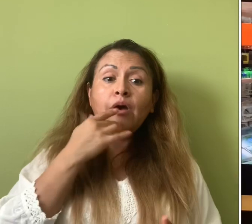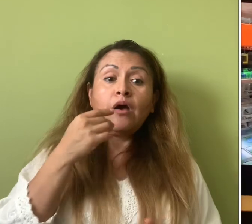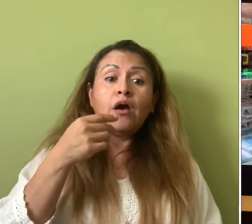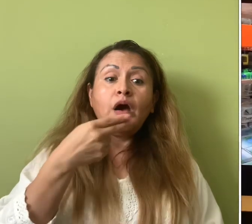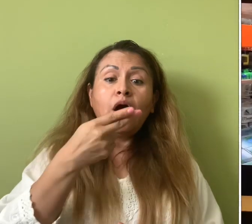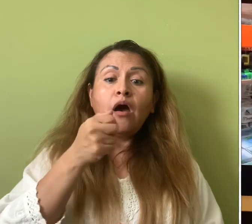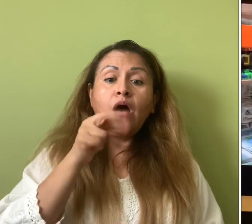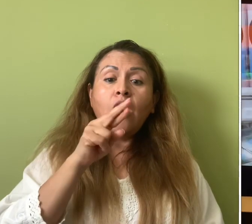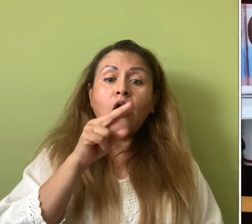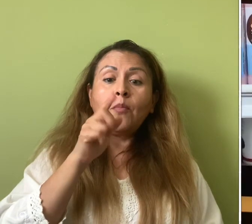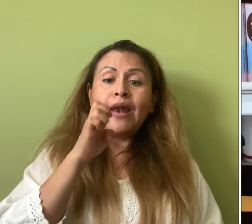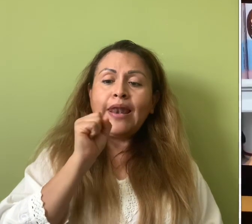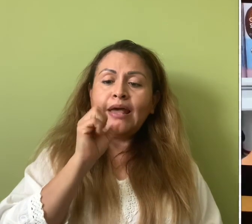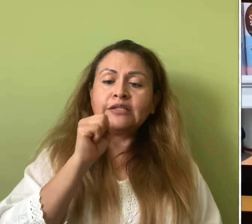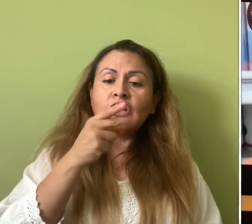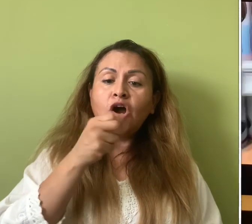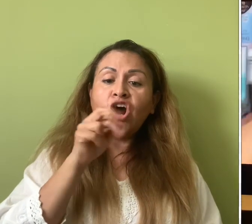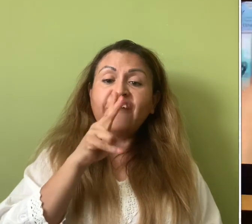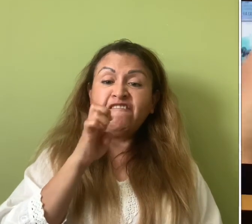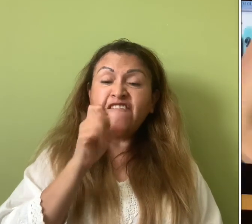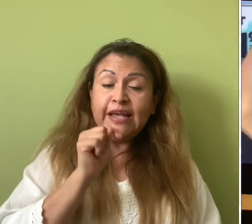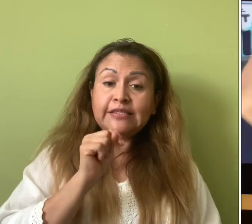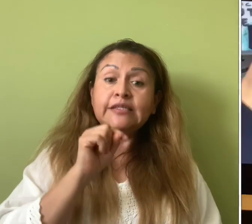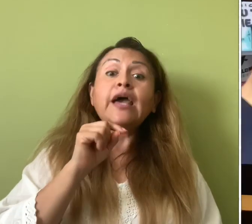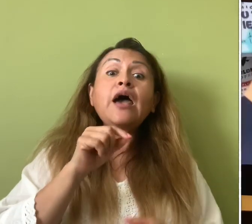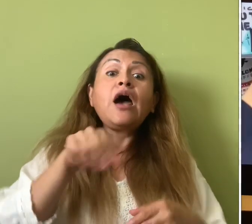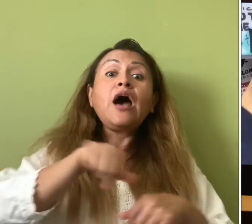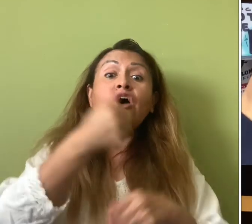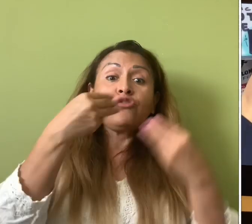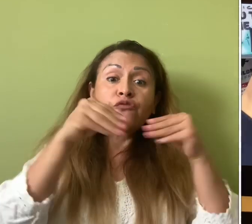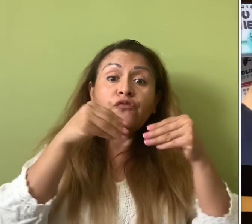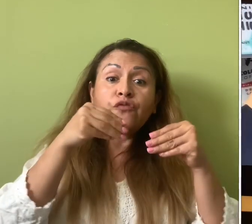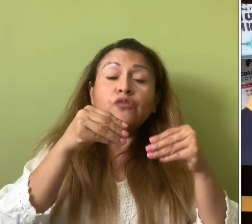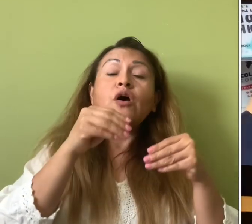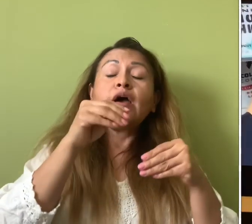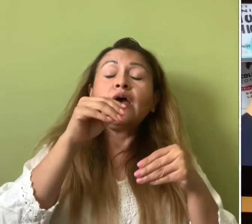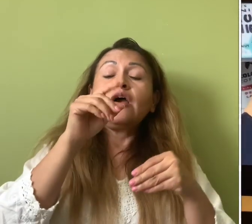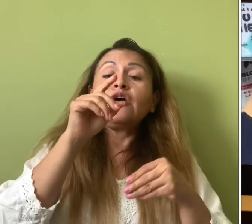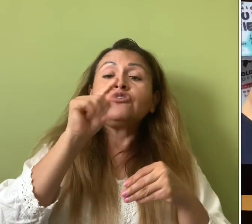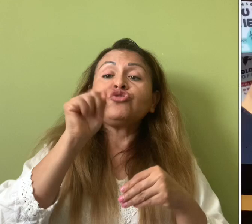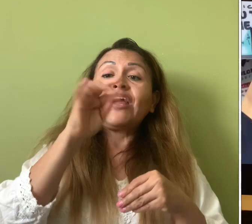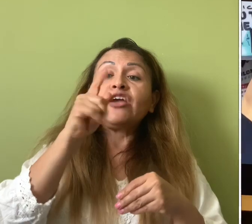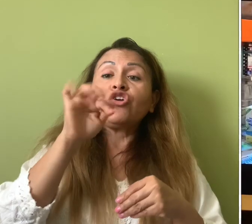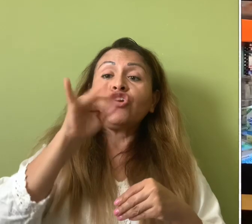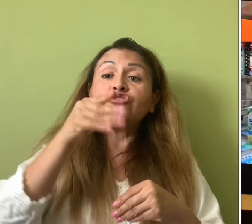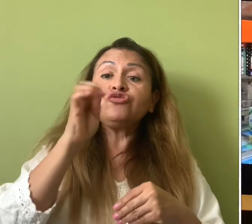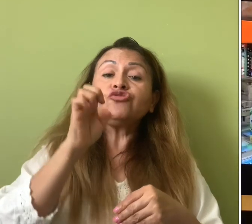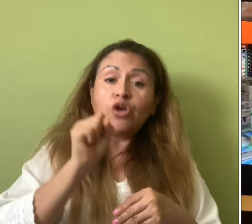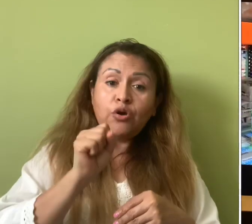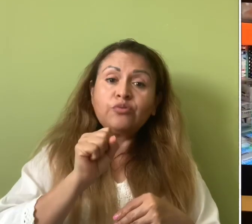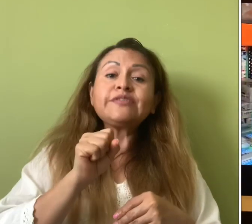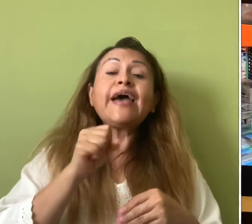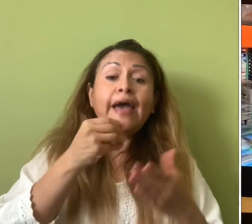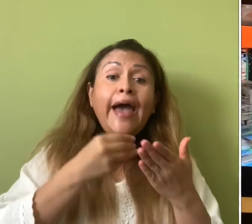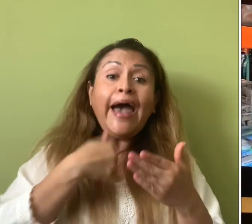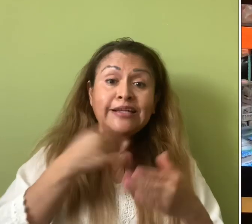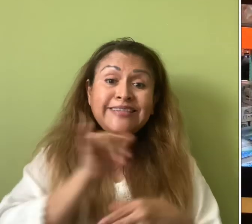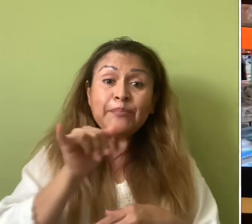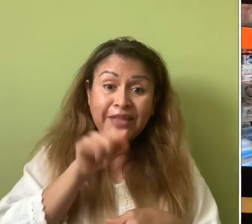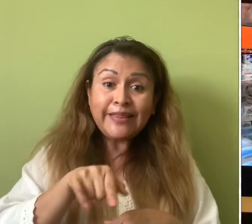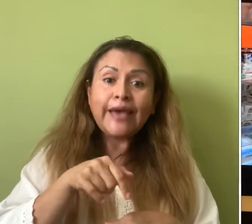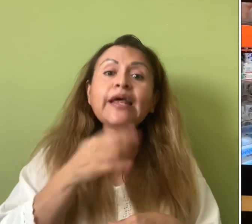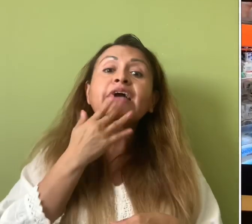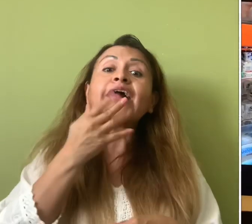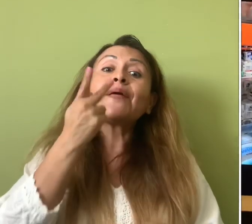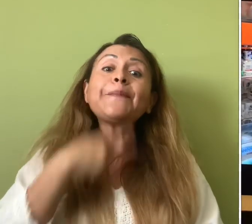now Trader Joe's has their own version of it, and it's pink, and it's high pressure pasteurized, so it doesn't have a lot of the heat created that kills